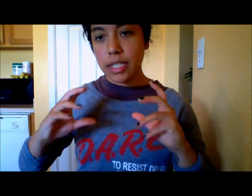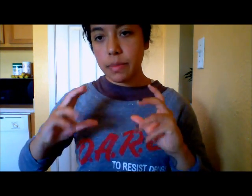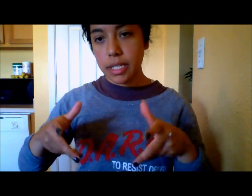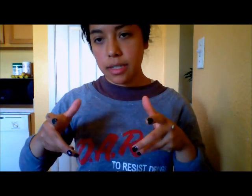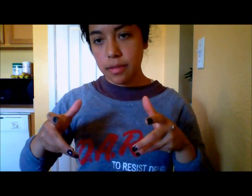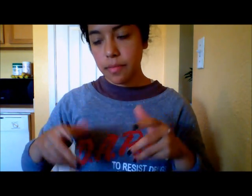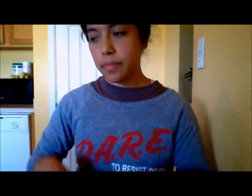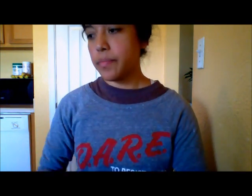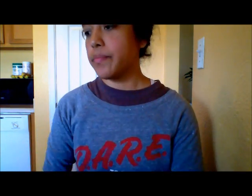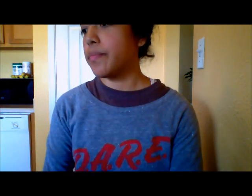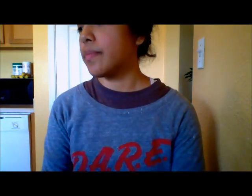Transmission.